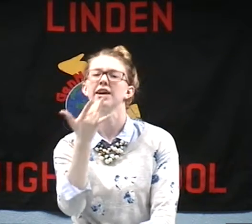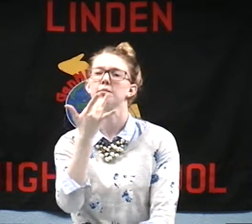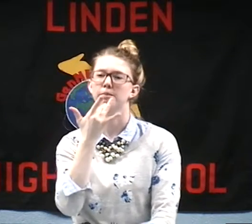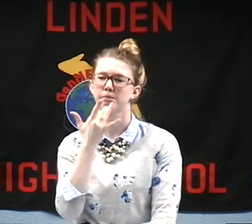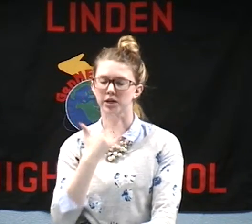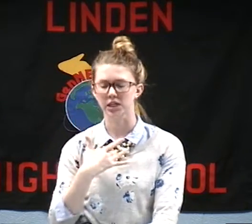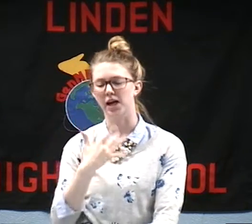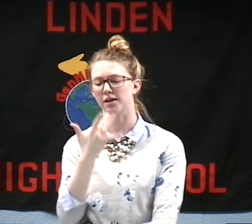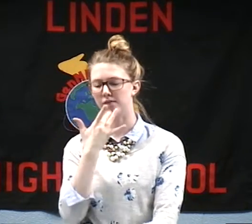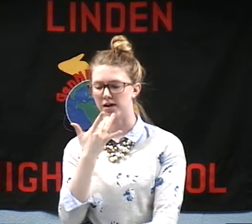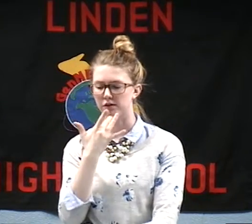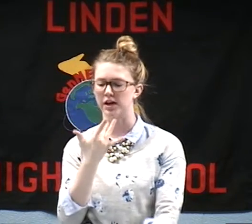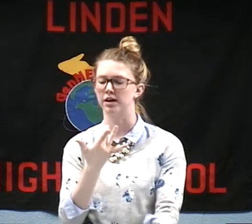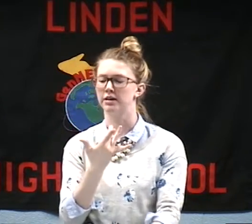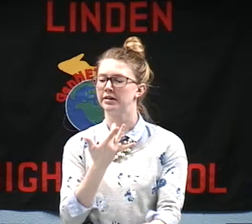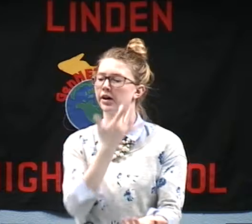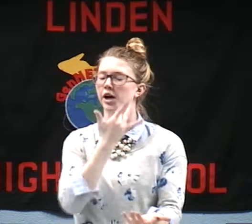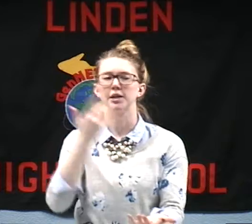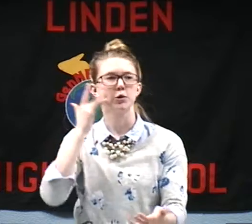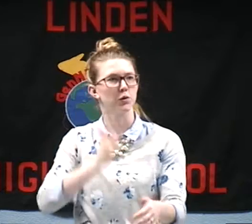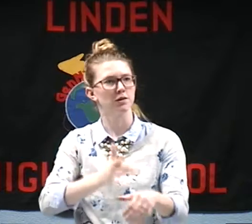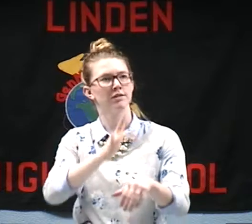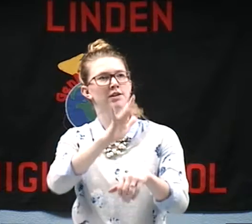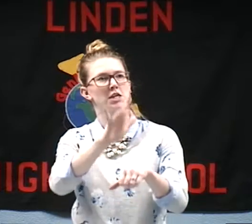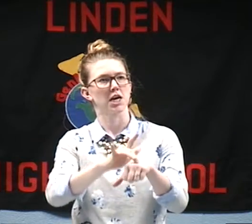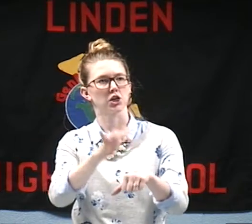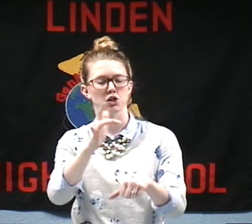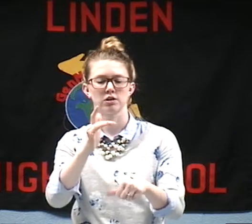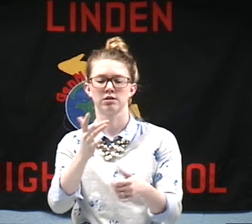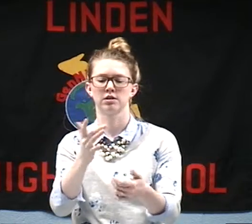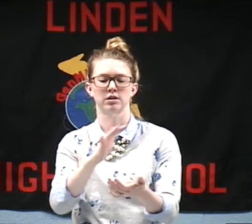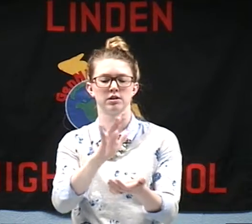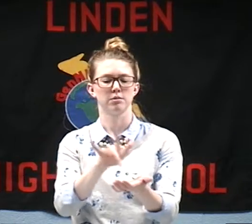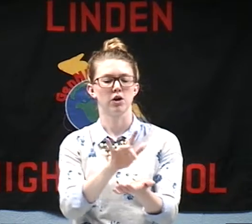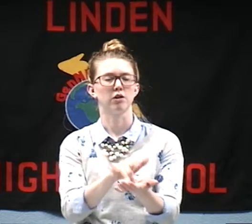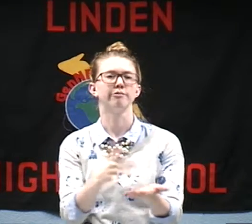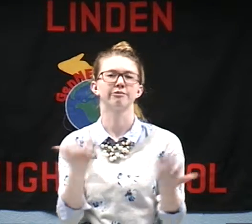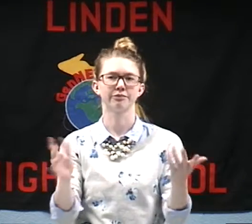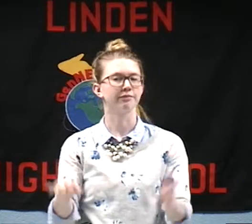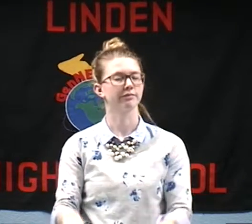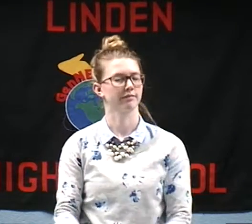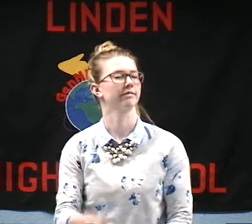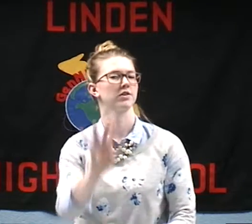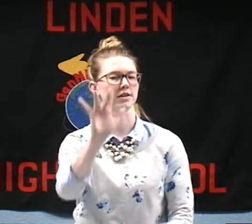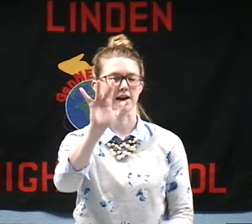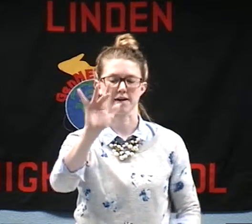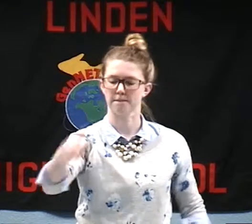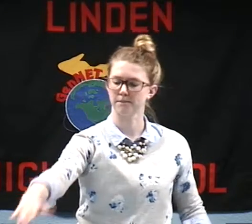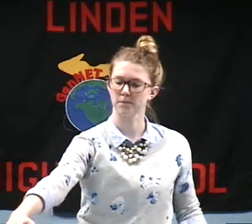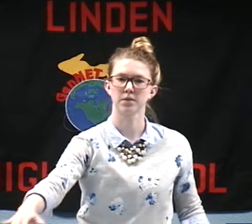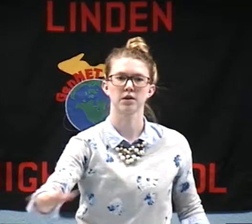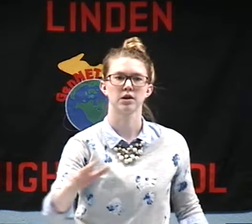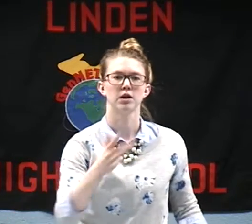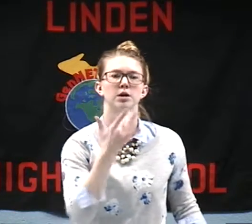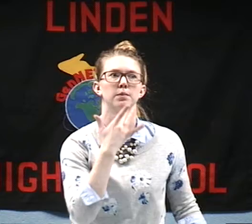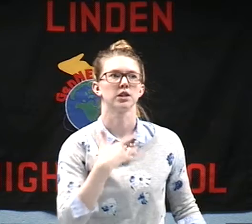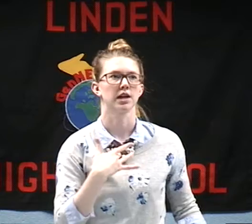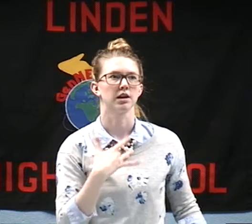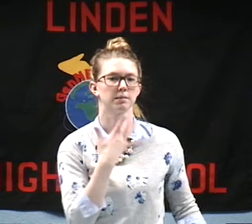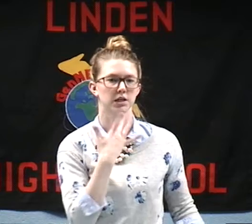like birthday, favorite, honeymoon, touch, middle. There's a lot of that. What is birthday?